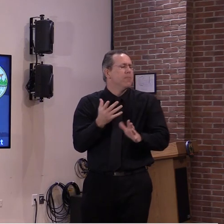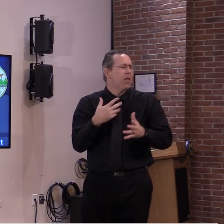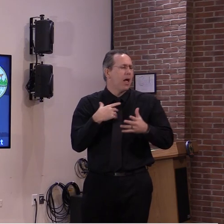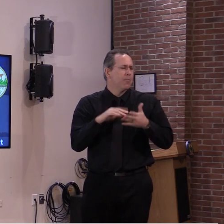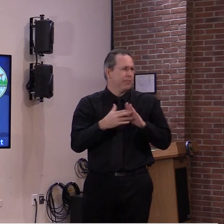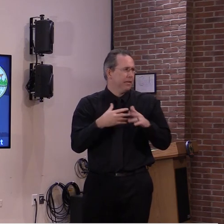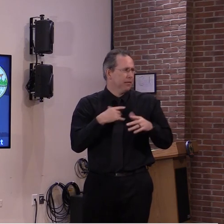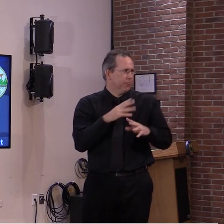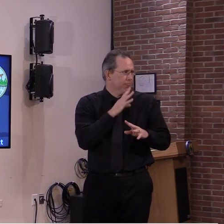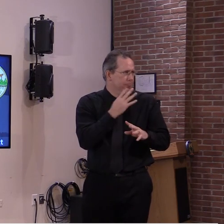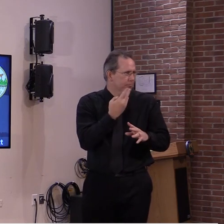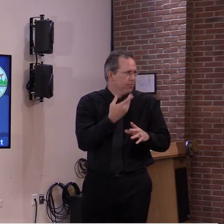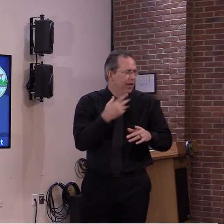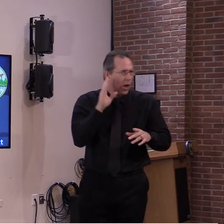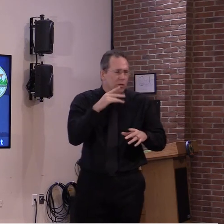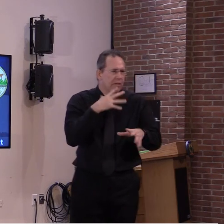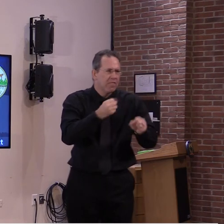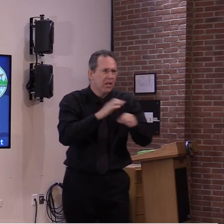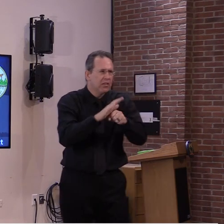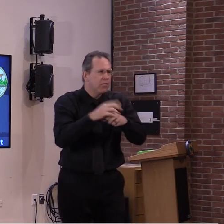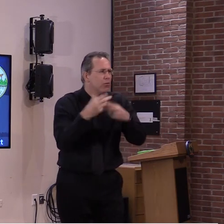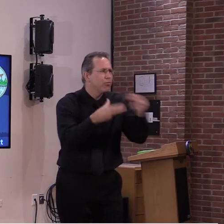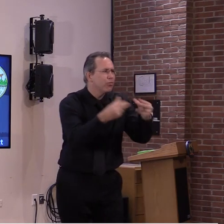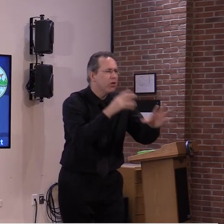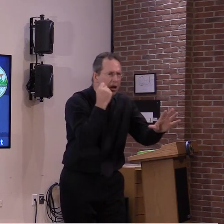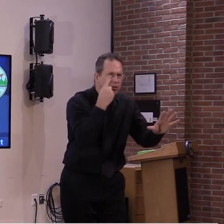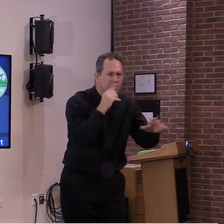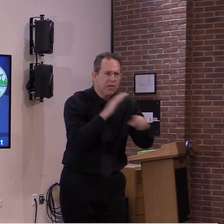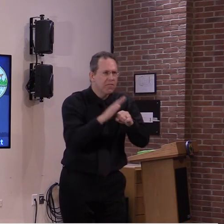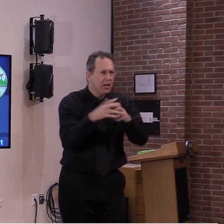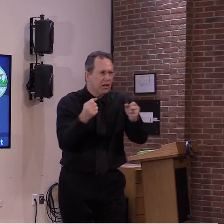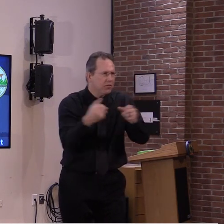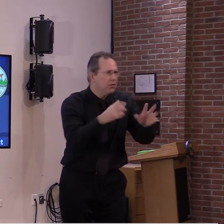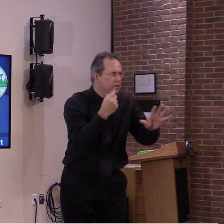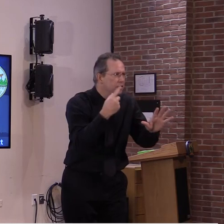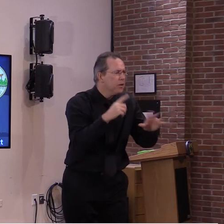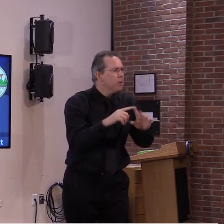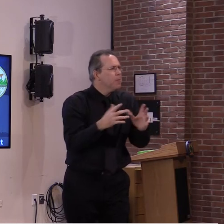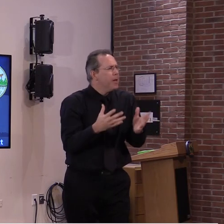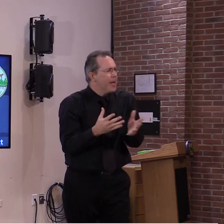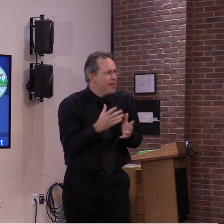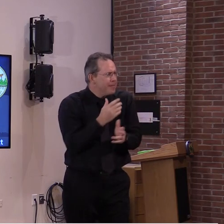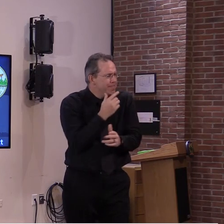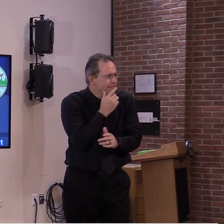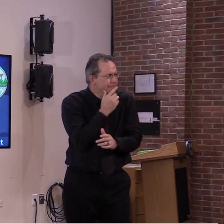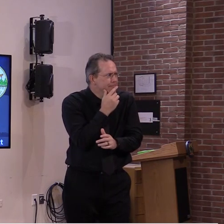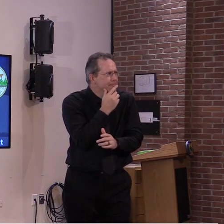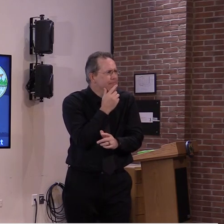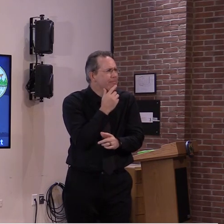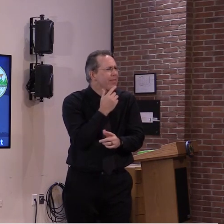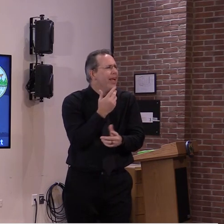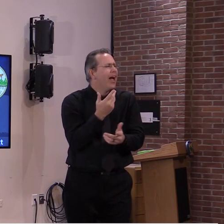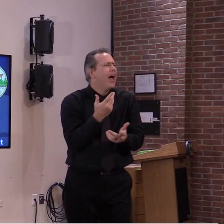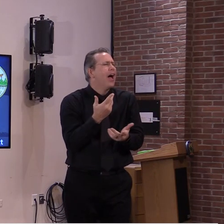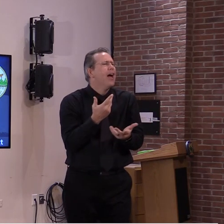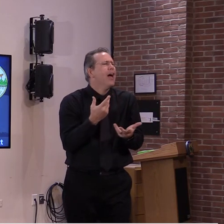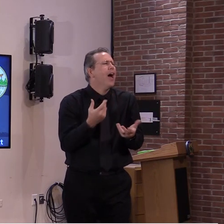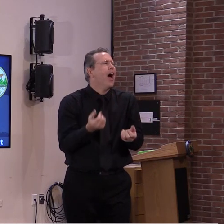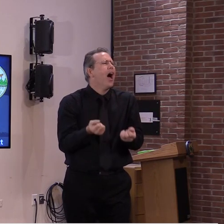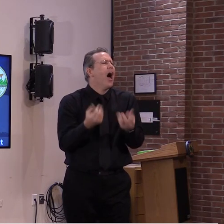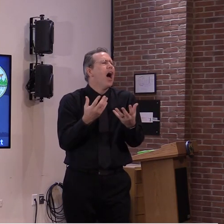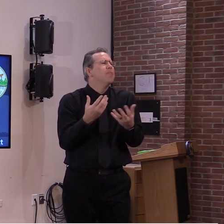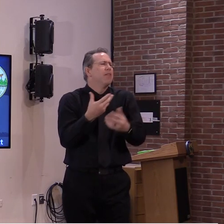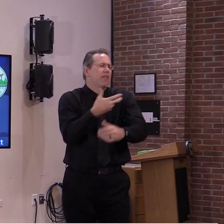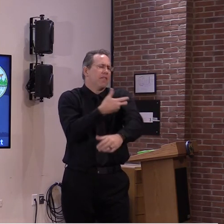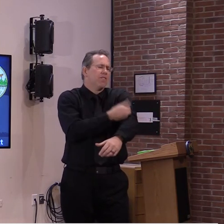And once it gets going, how big or how many cases or doses a day do you think can be administered? And what's your